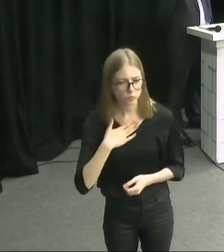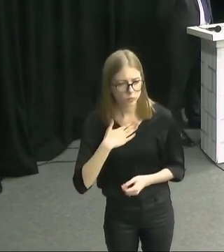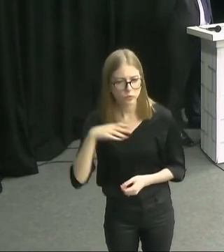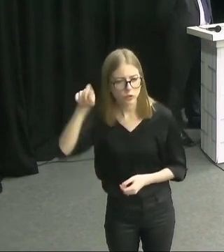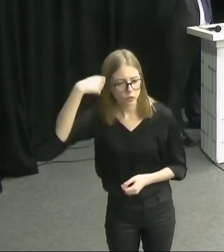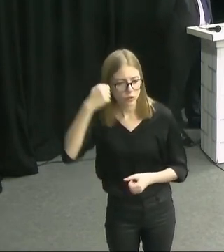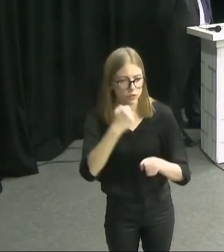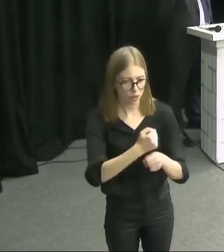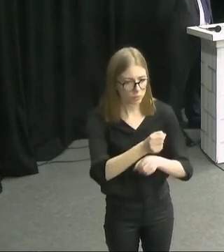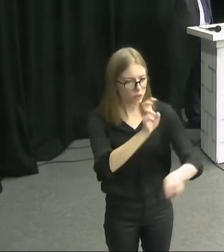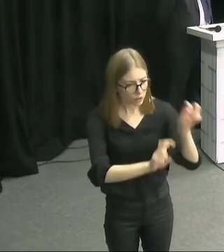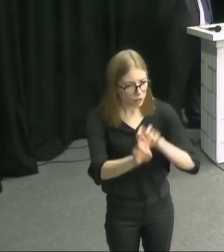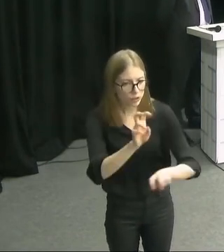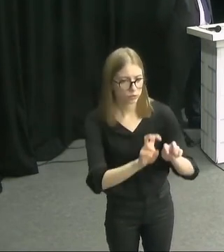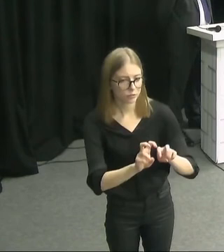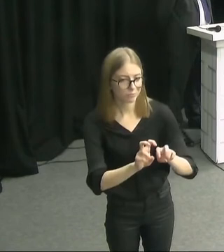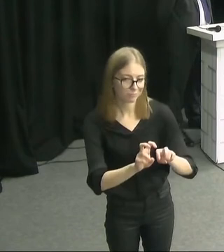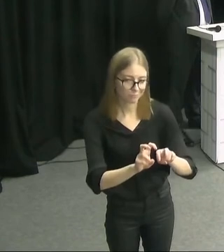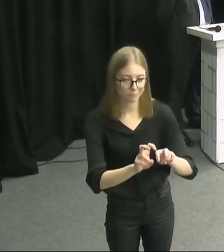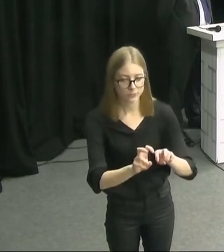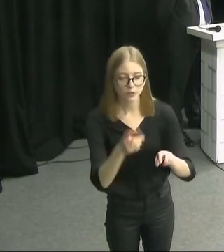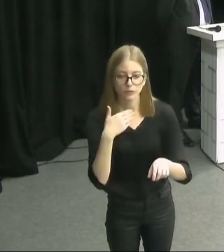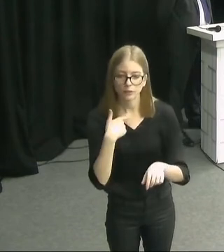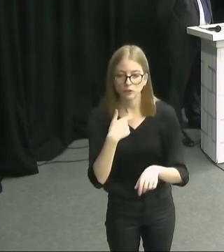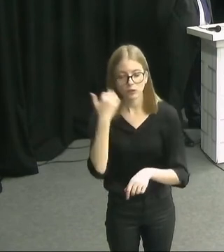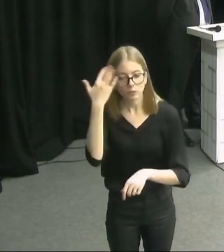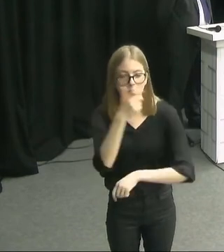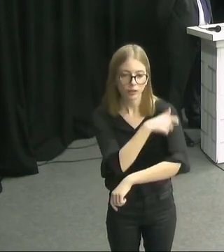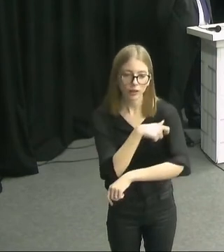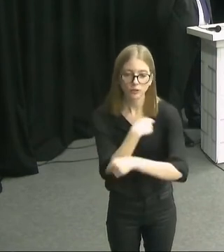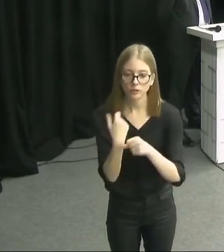is the possibility for students for part-time job.